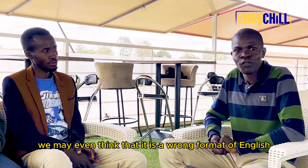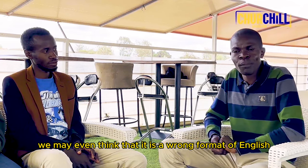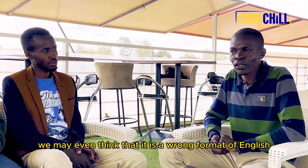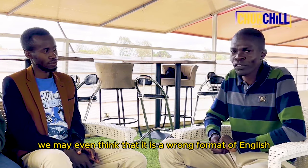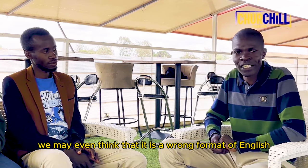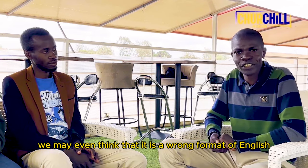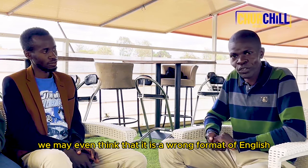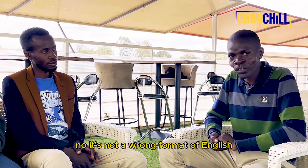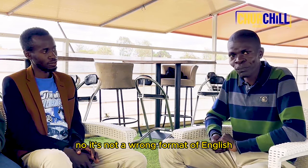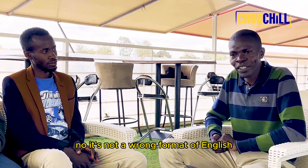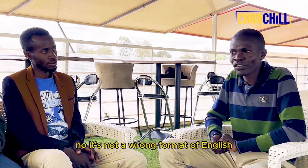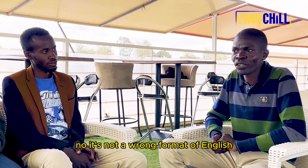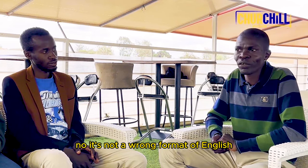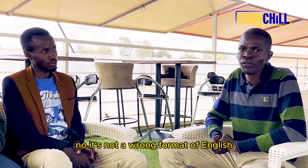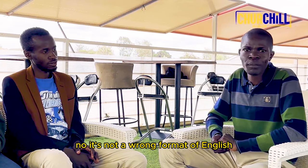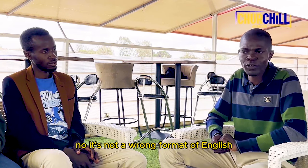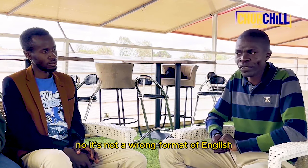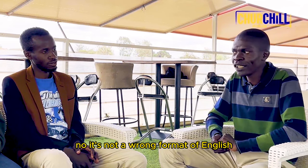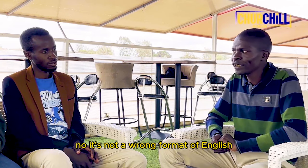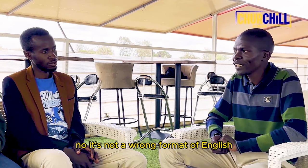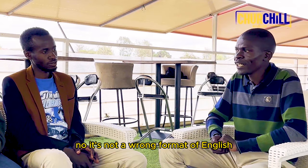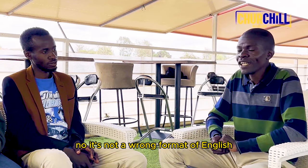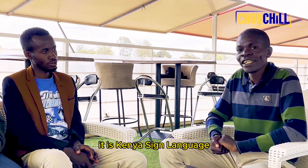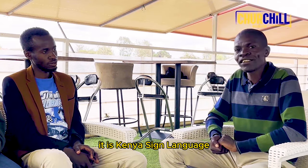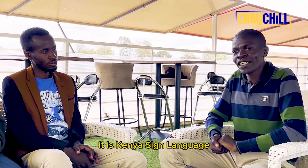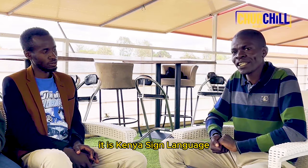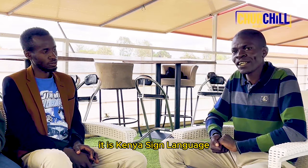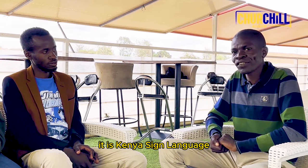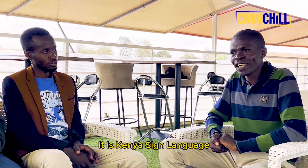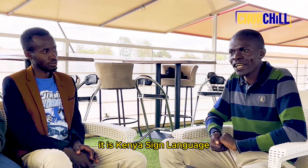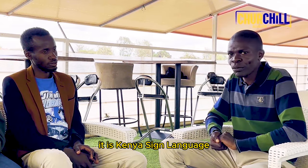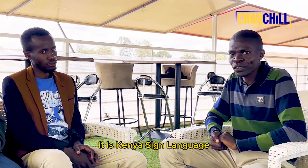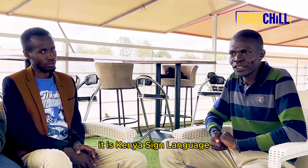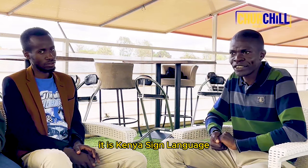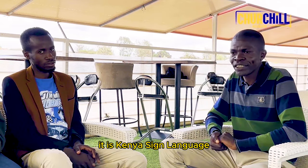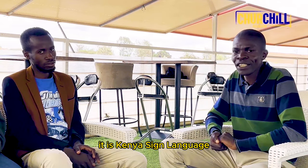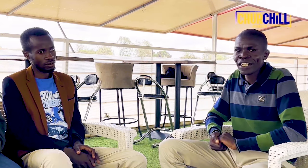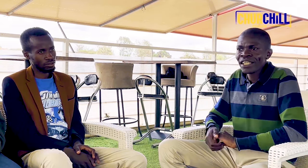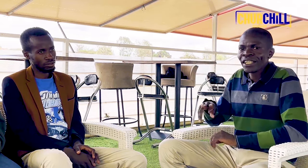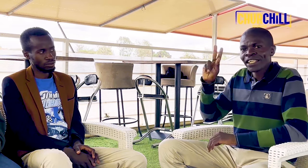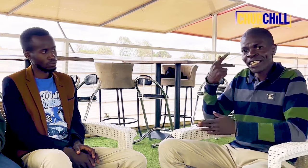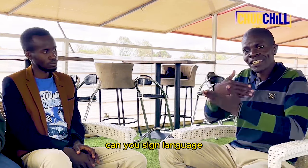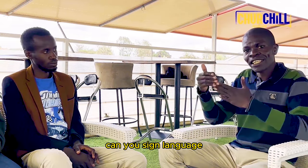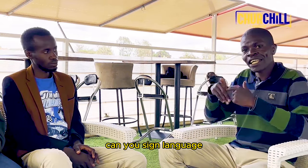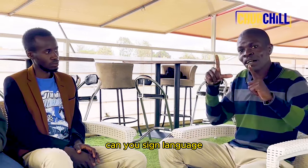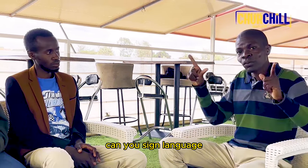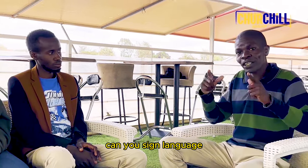format of English. No, it is not a wrong format of English. It is Kenya sign language. Kenya sign language